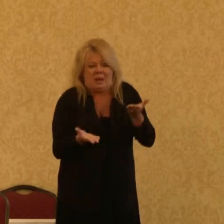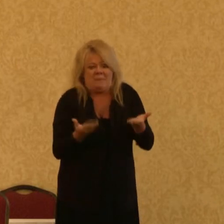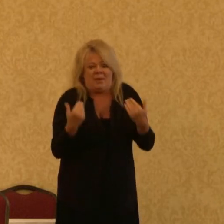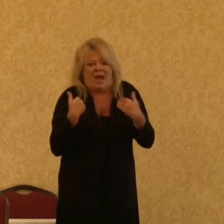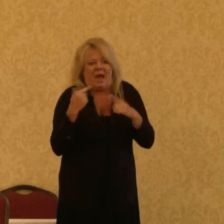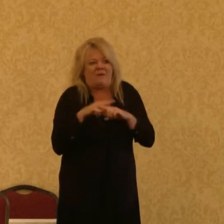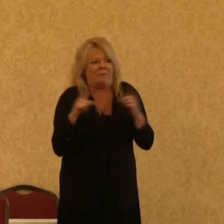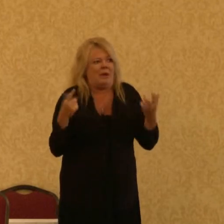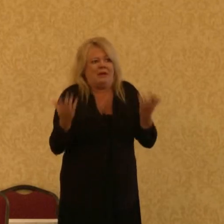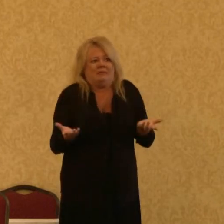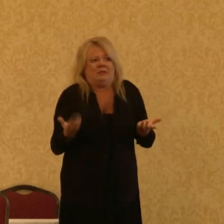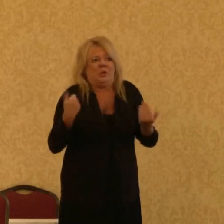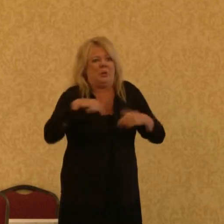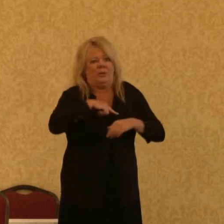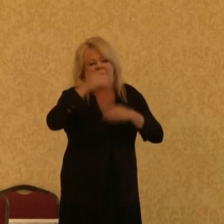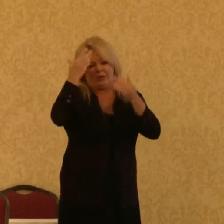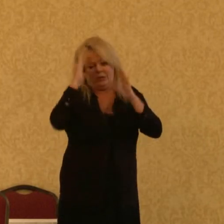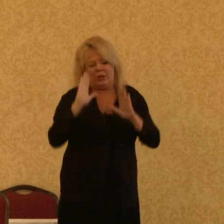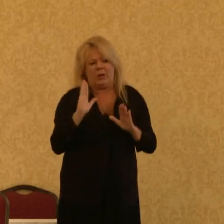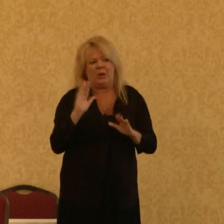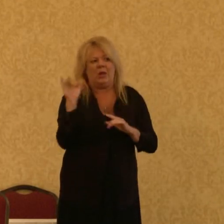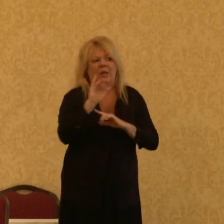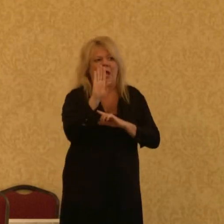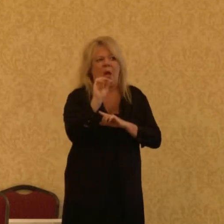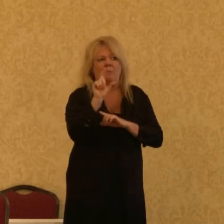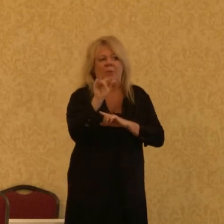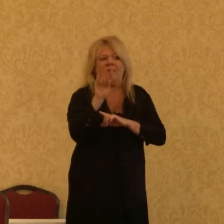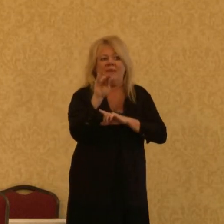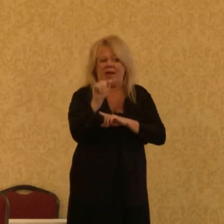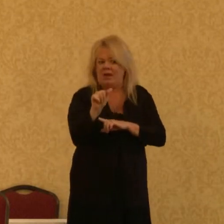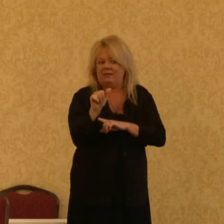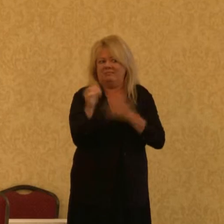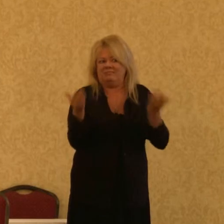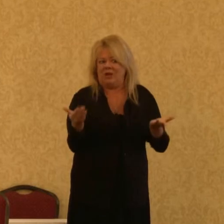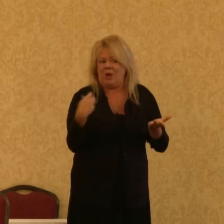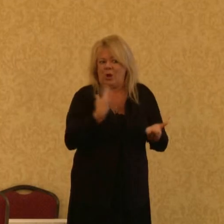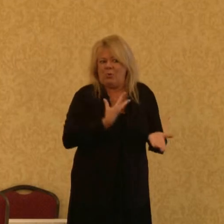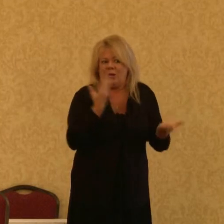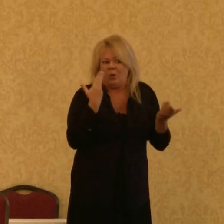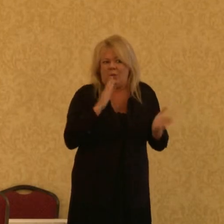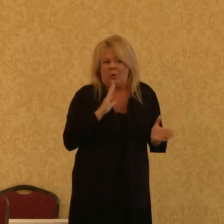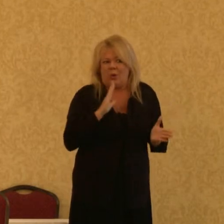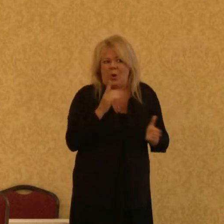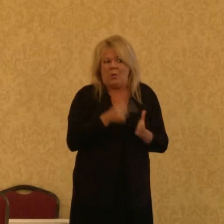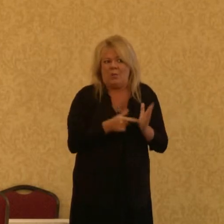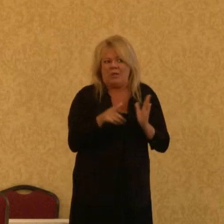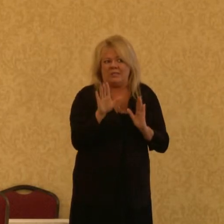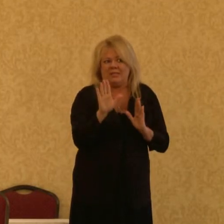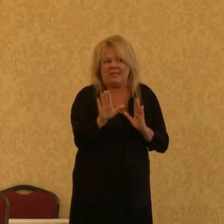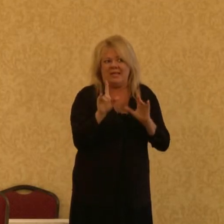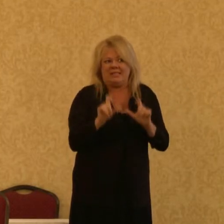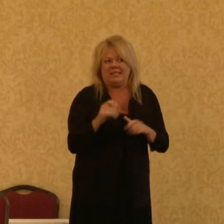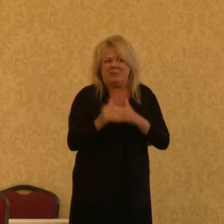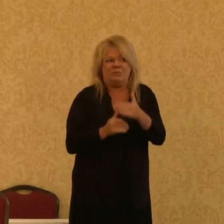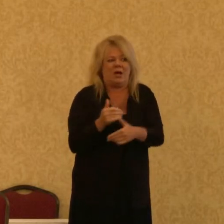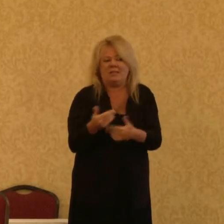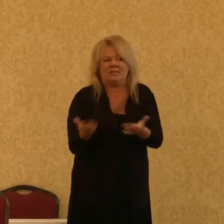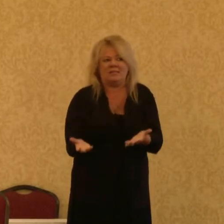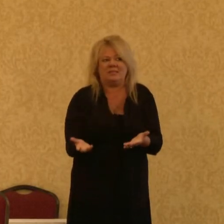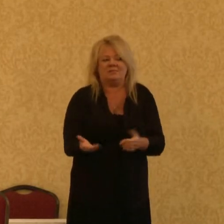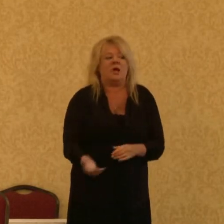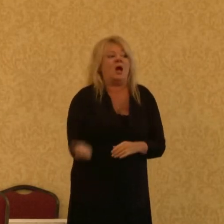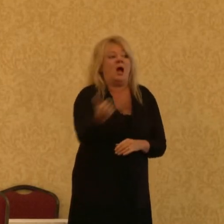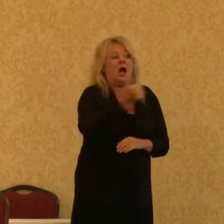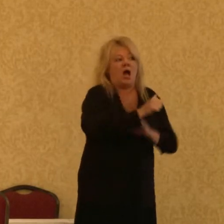of early infant screening in Latin American countries, and we found it varied widely.